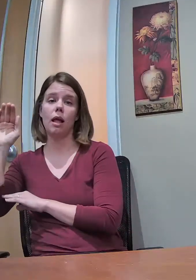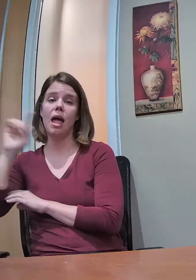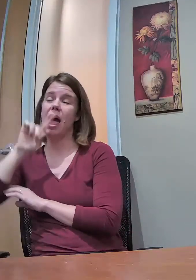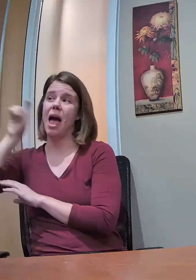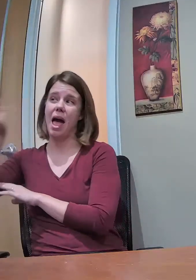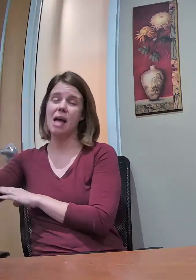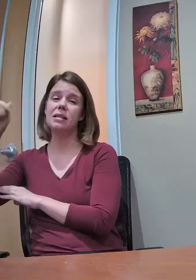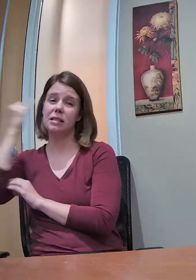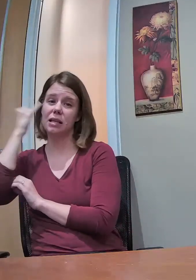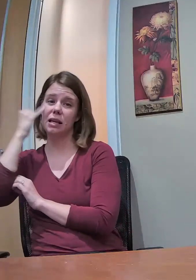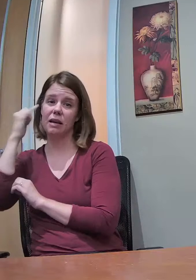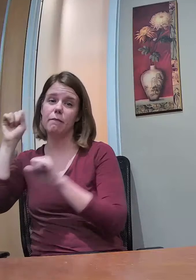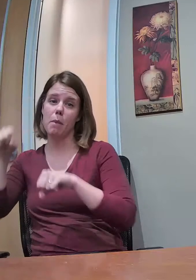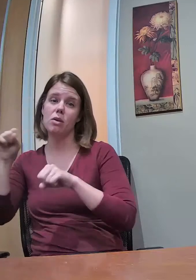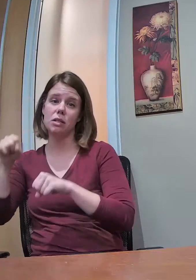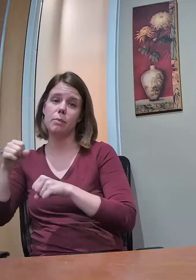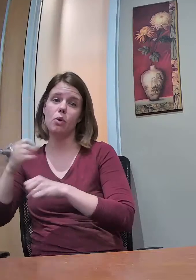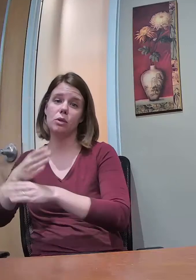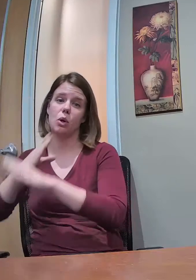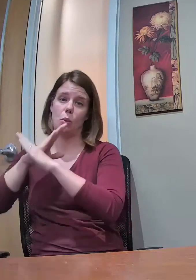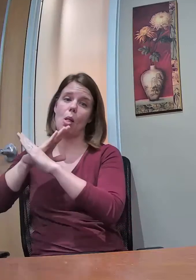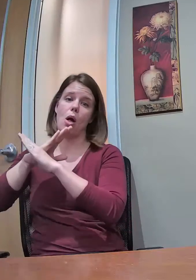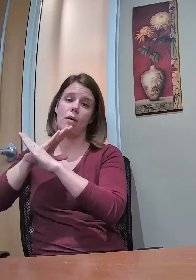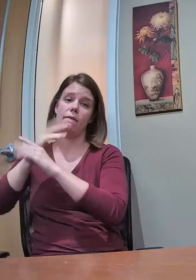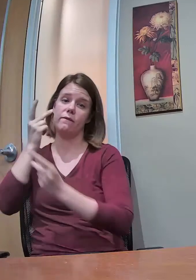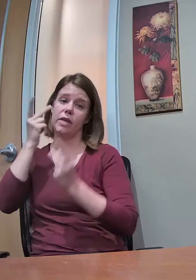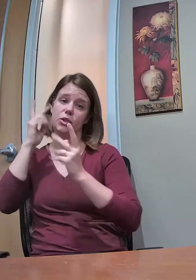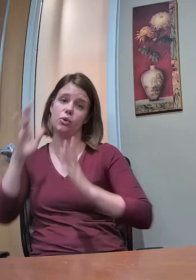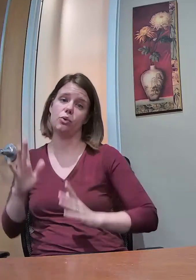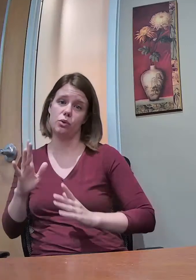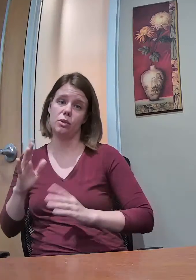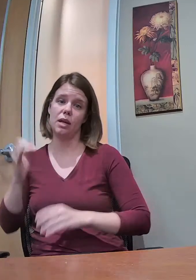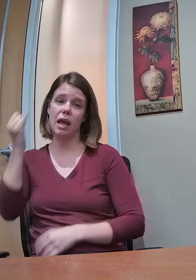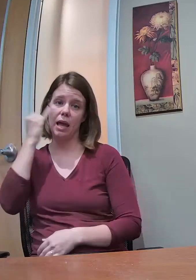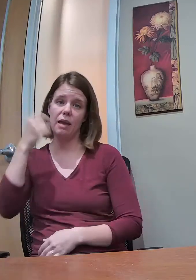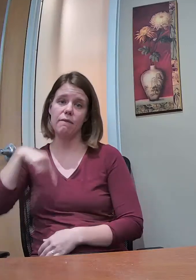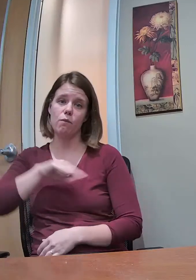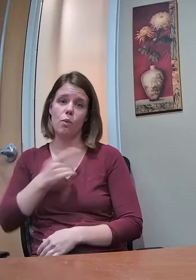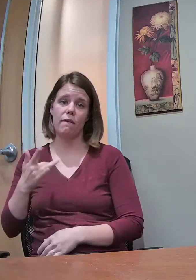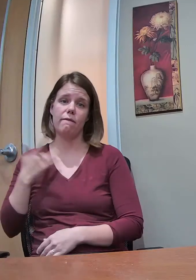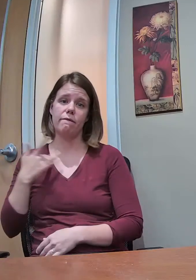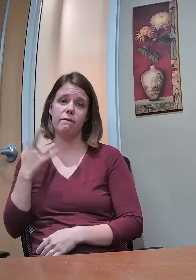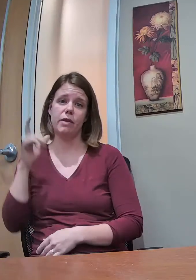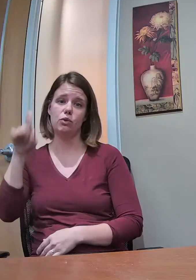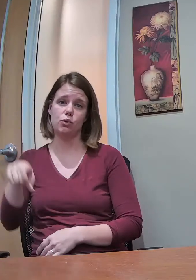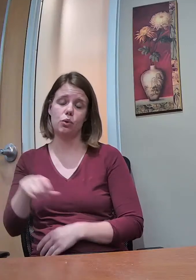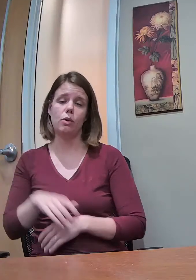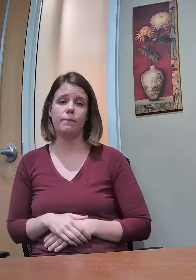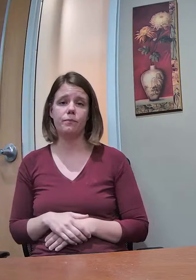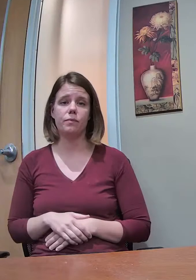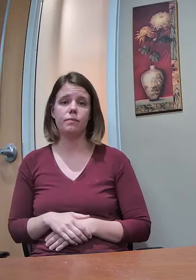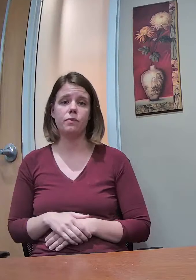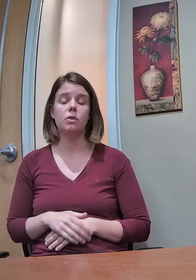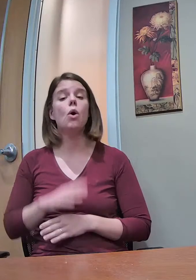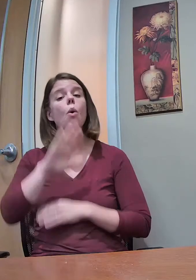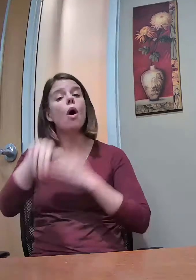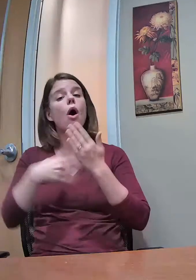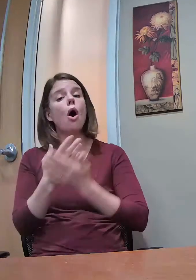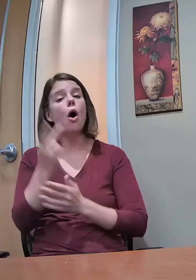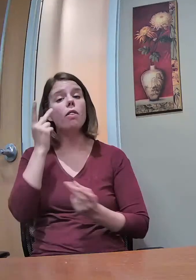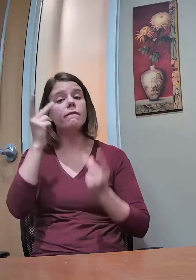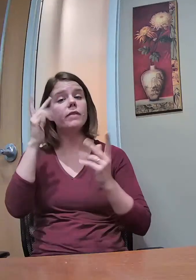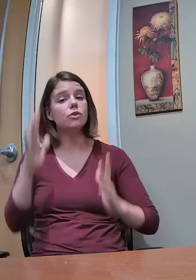So information for all visitors. Visitors must wear a medical mask when indoors, and we do provide